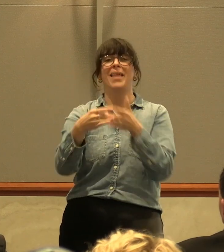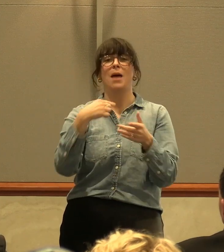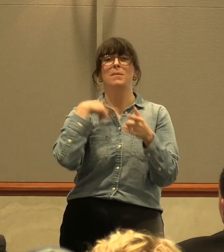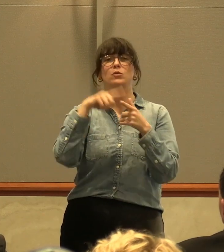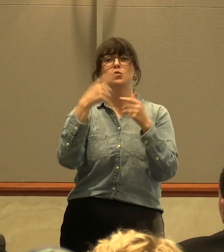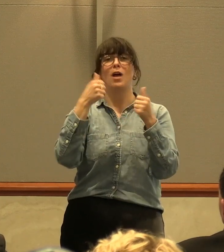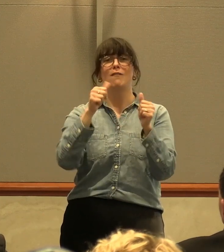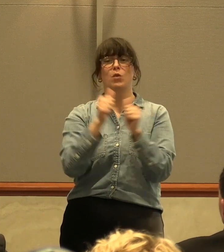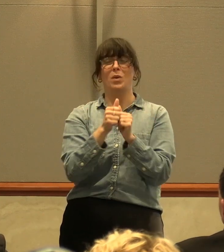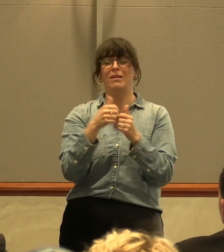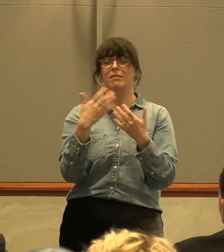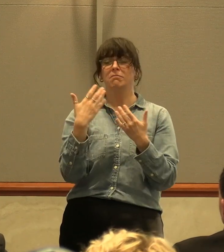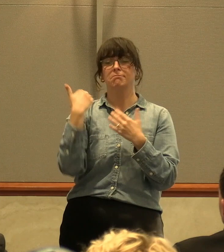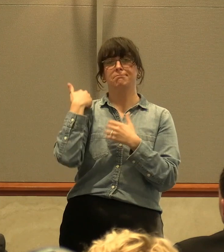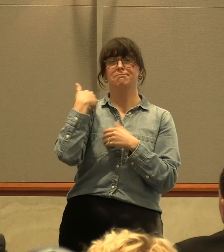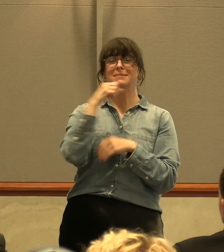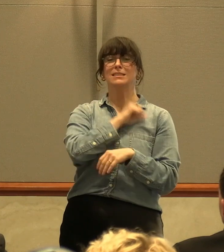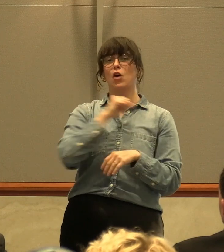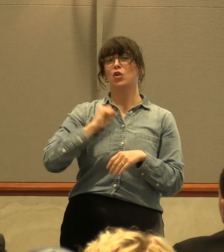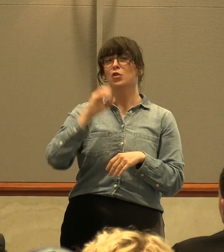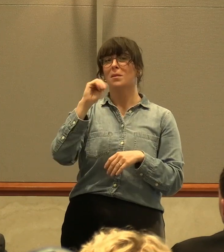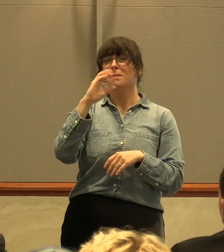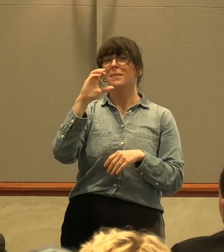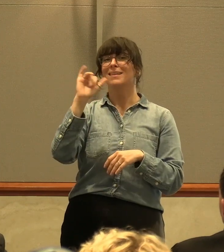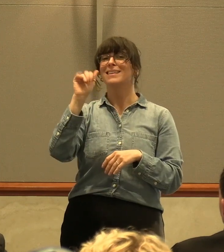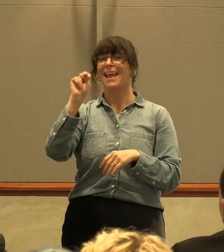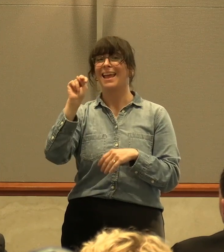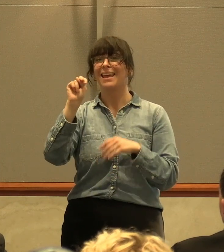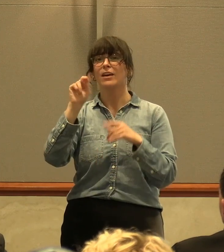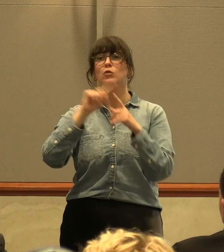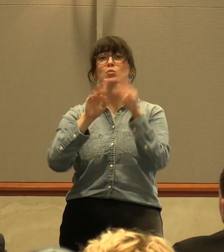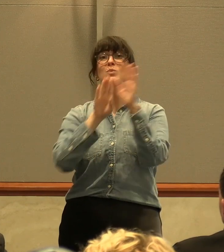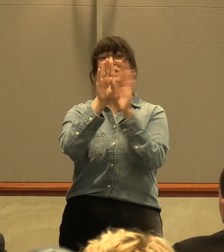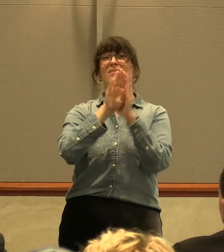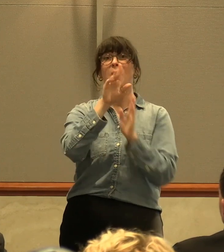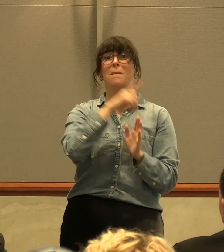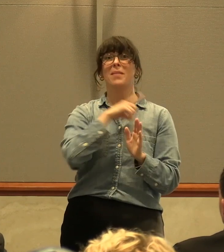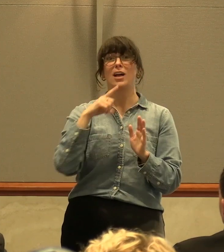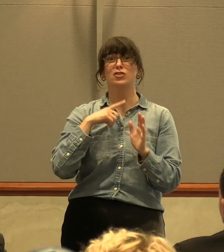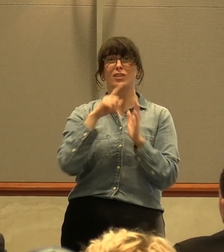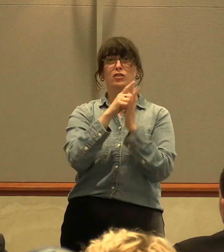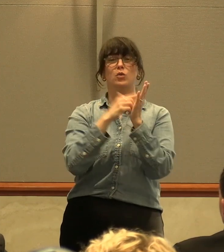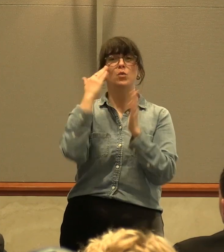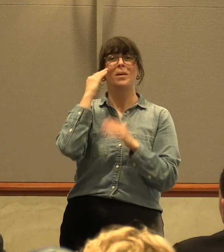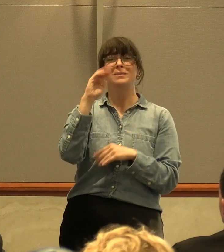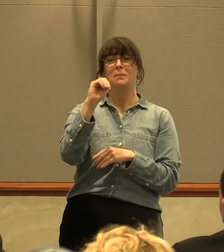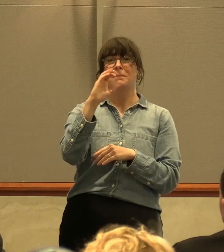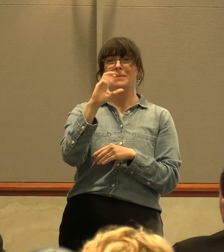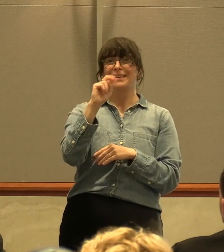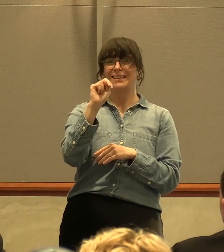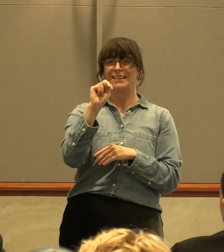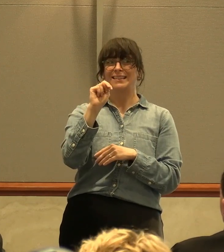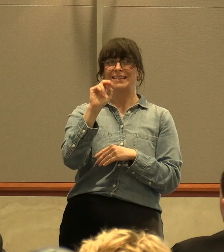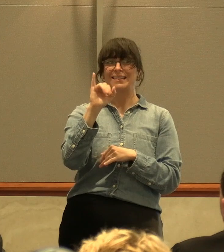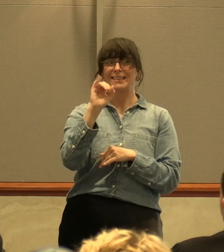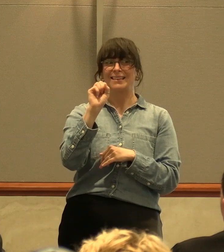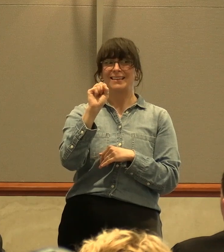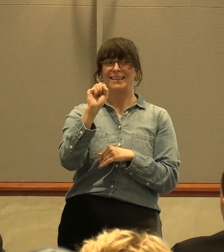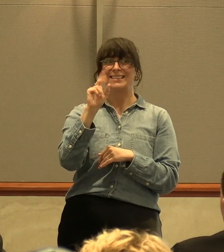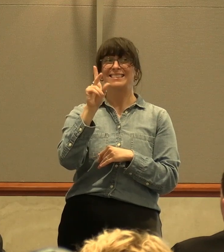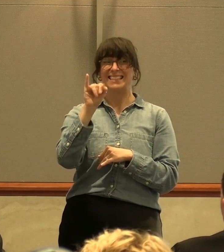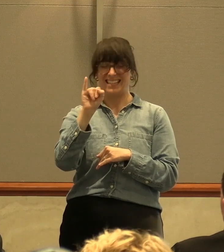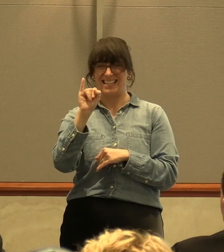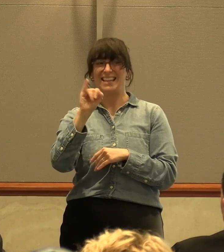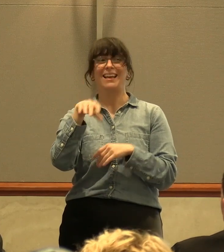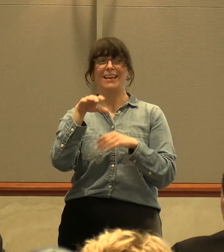Senator McCain to develop legislation known as the Magnitsky Statute that imposed